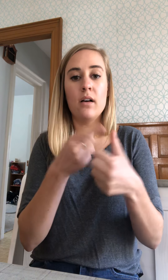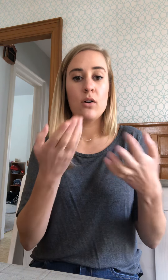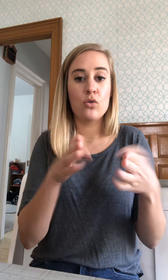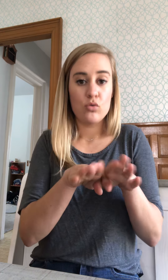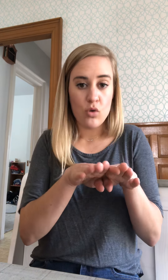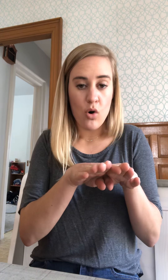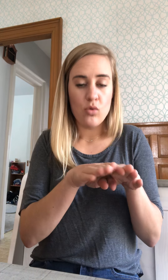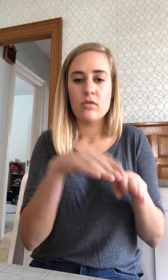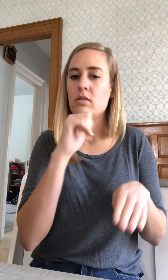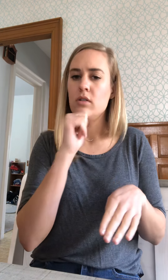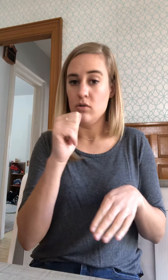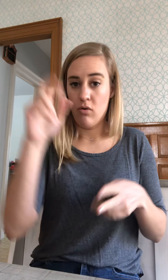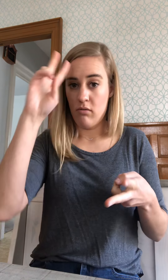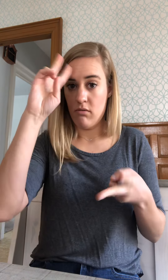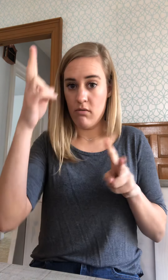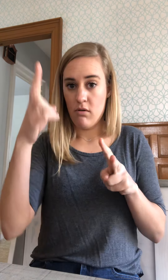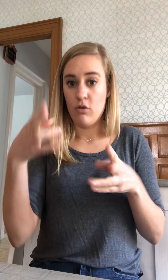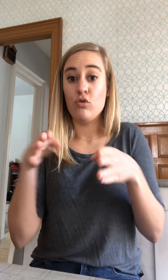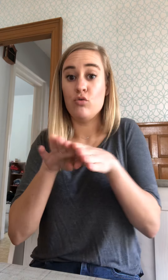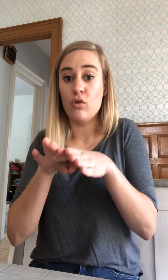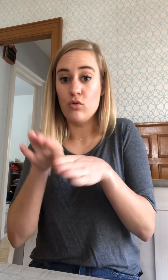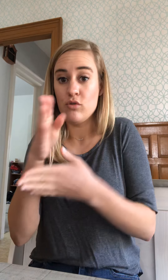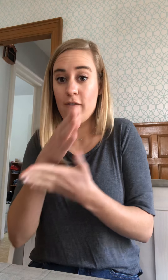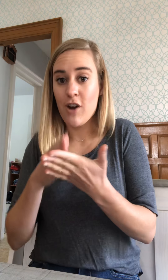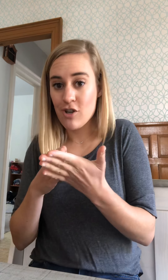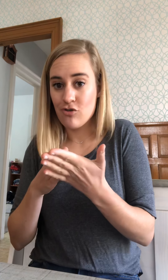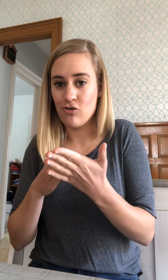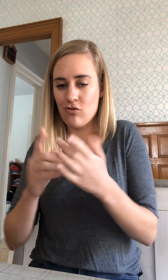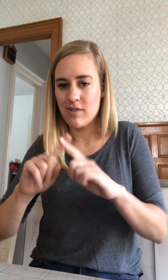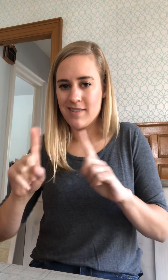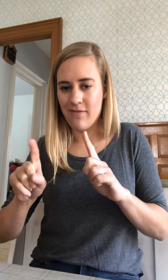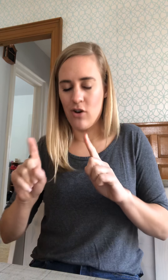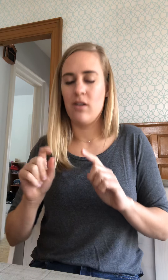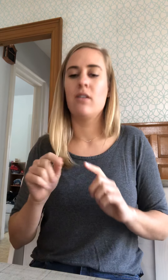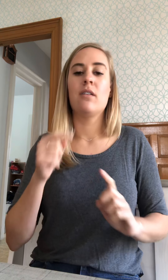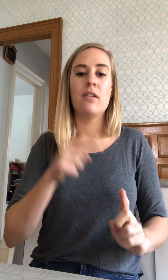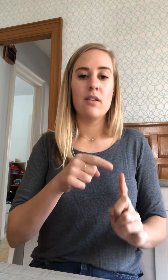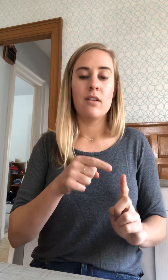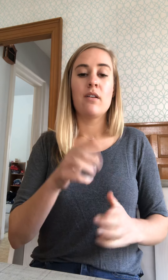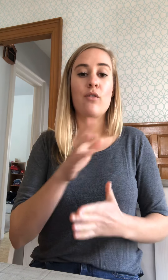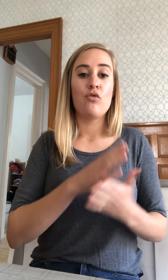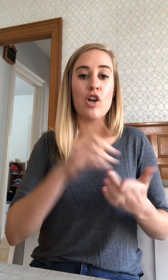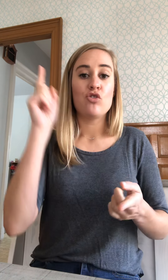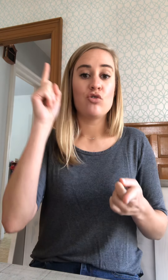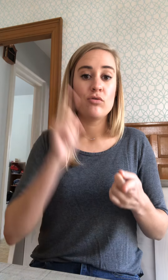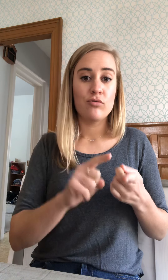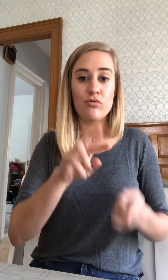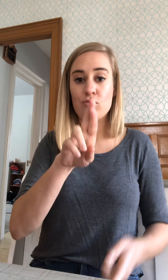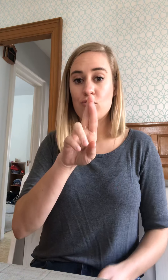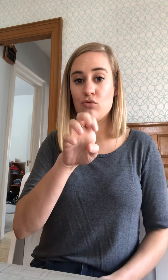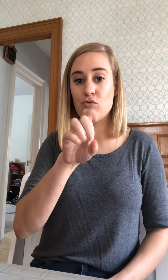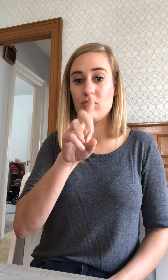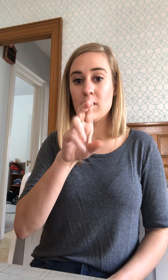confused with a closed fracture, is a fracture reduction in which we manipulate